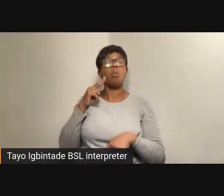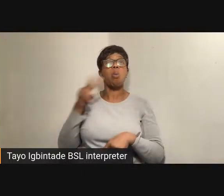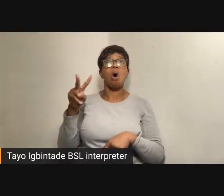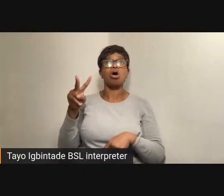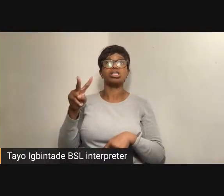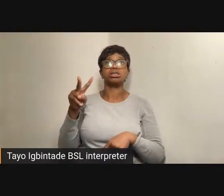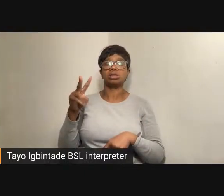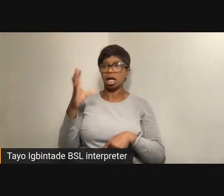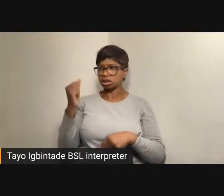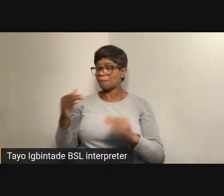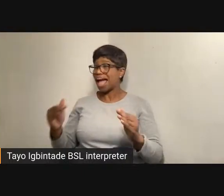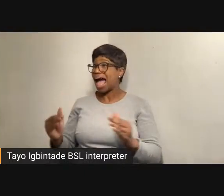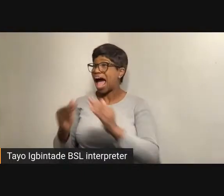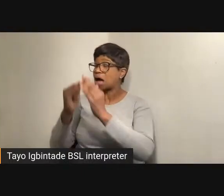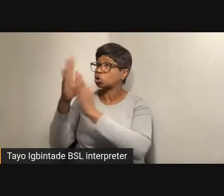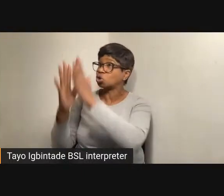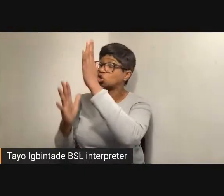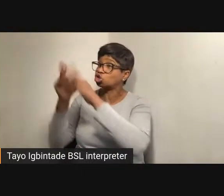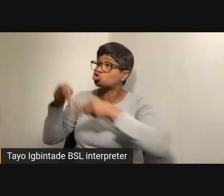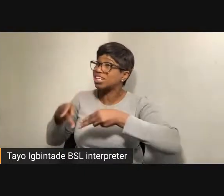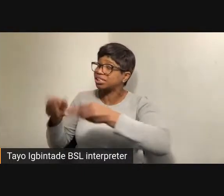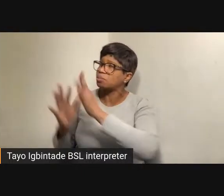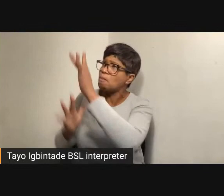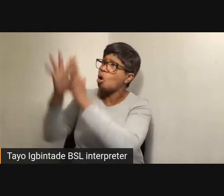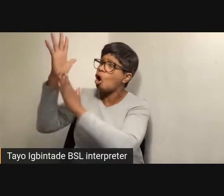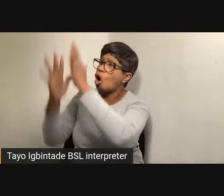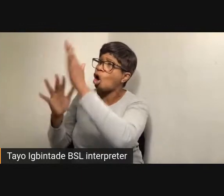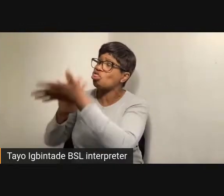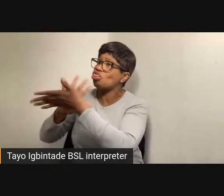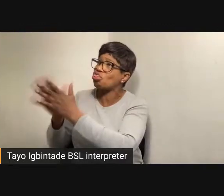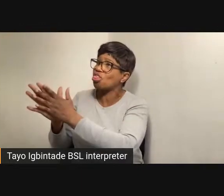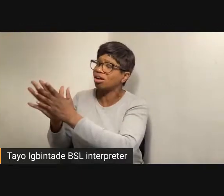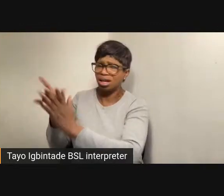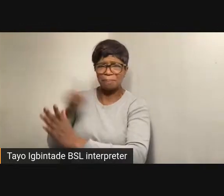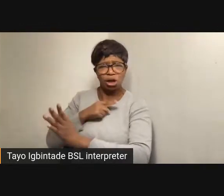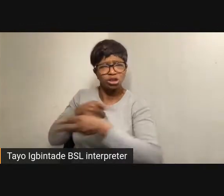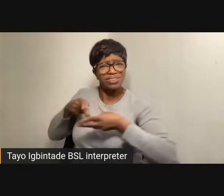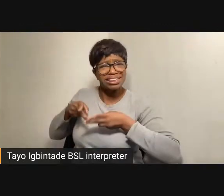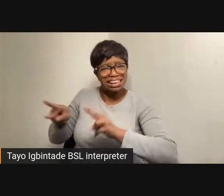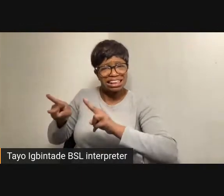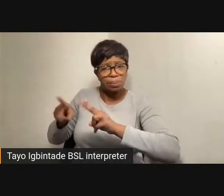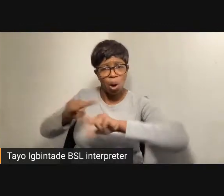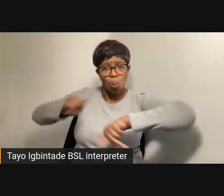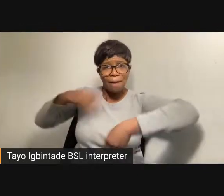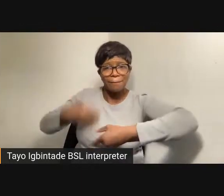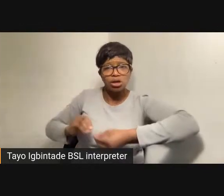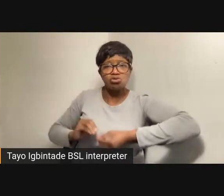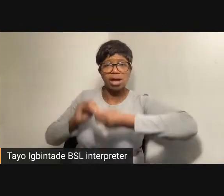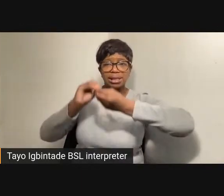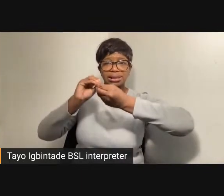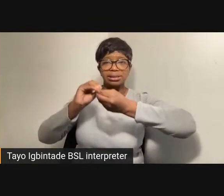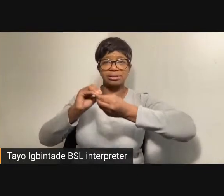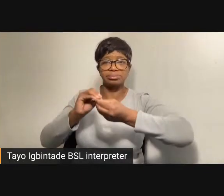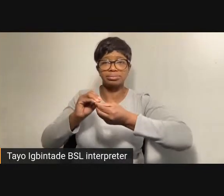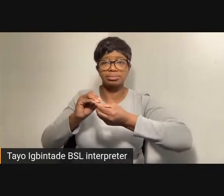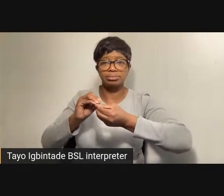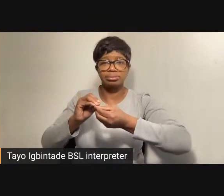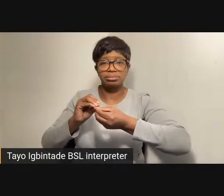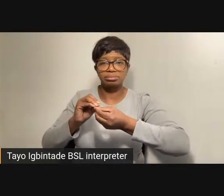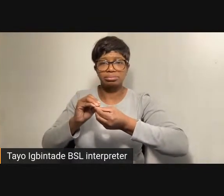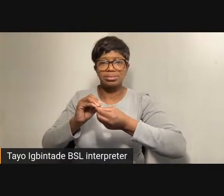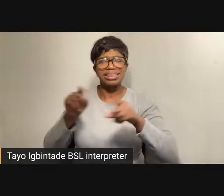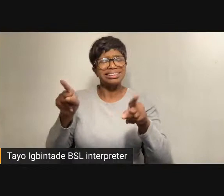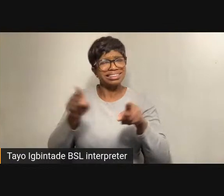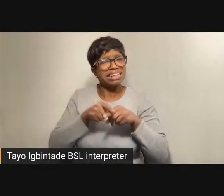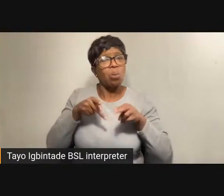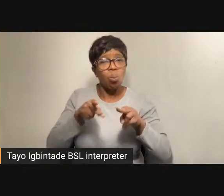on the streets burn to ashes because of a system that we have created. In the same way,